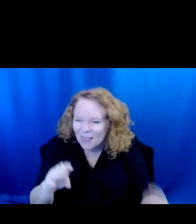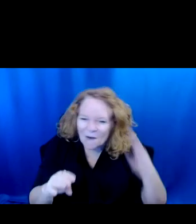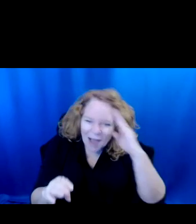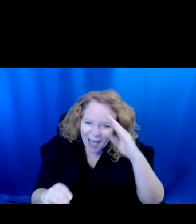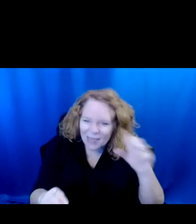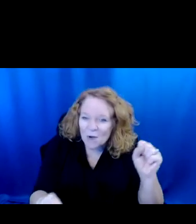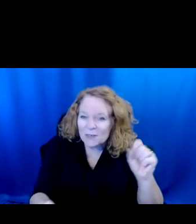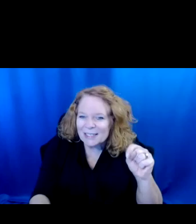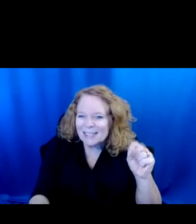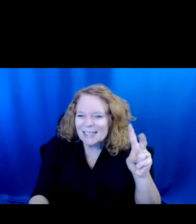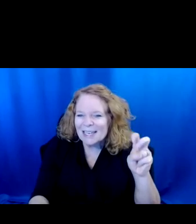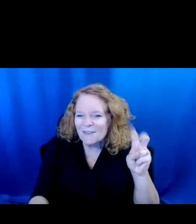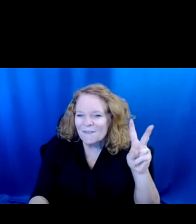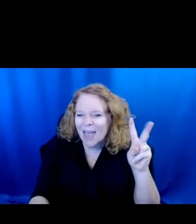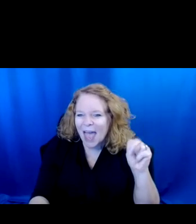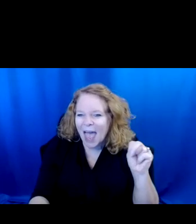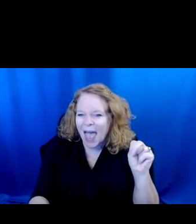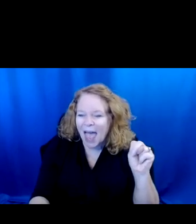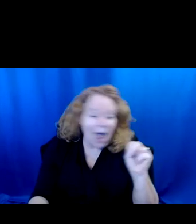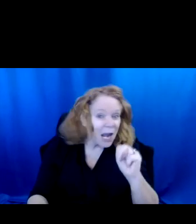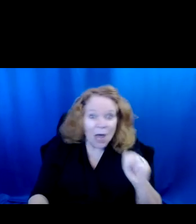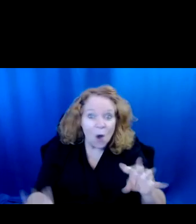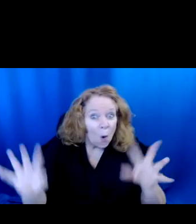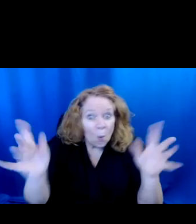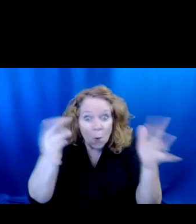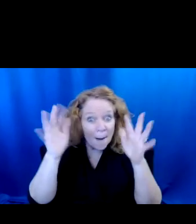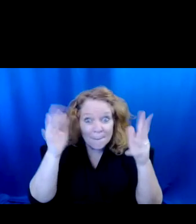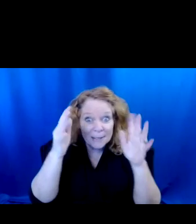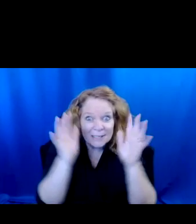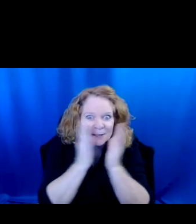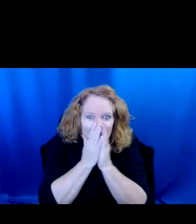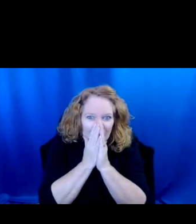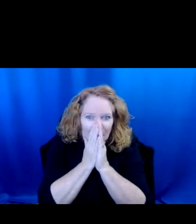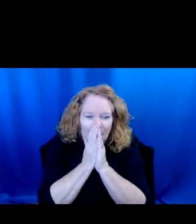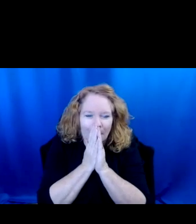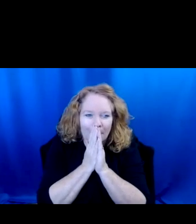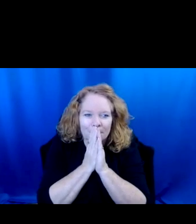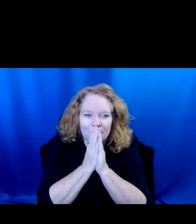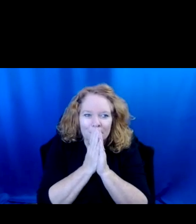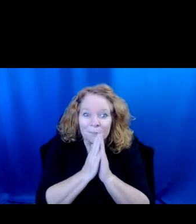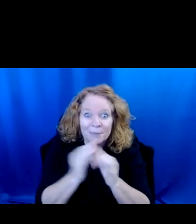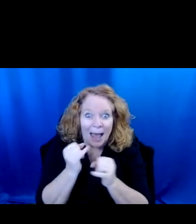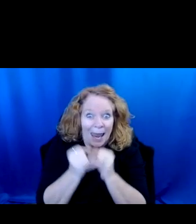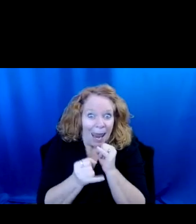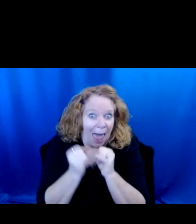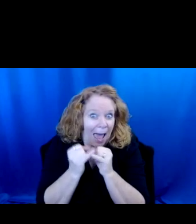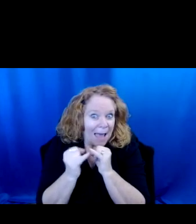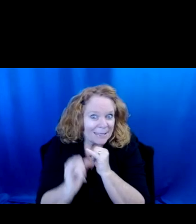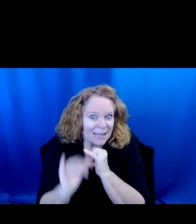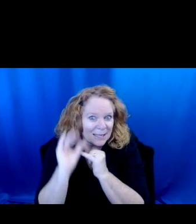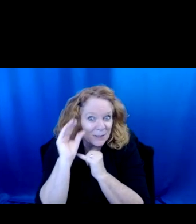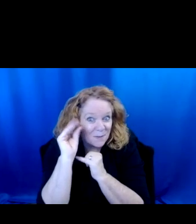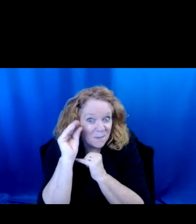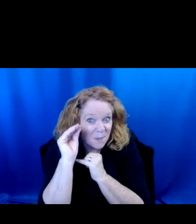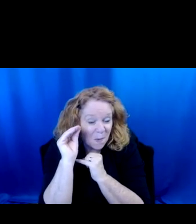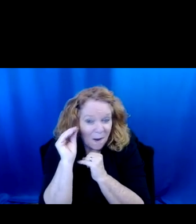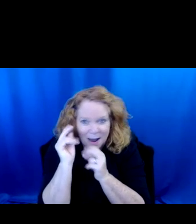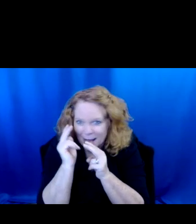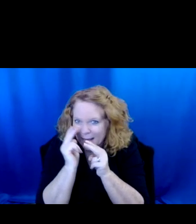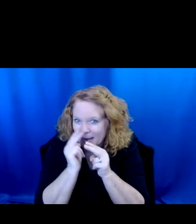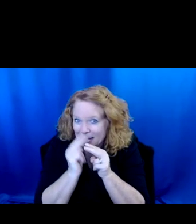hello. Stephen, whoop-a-dee-doo. Oh, the very last little boy, and his